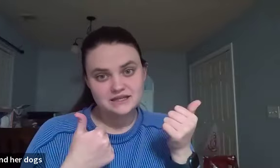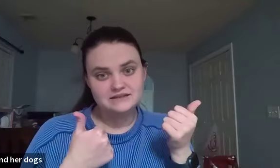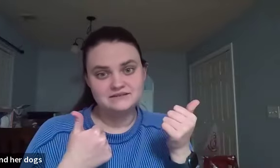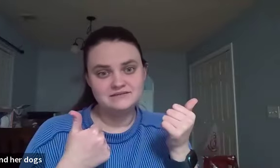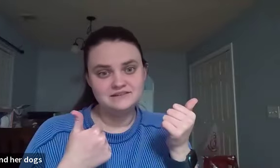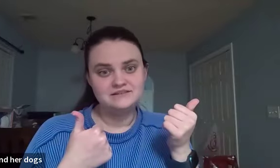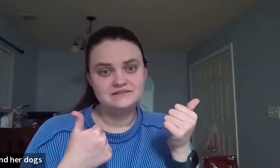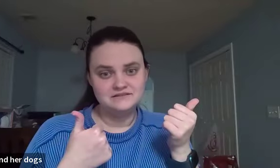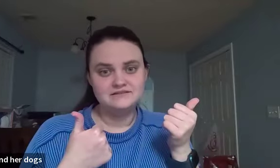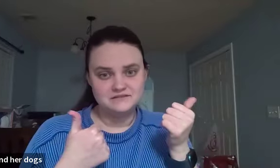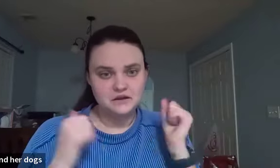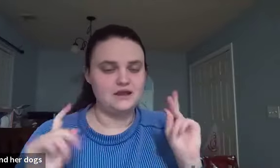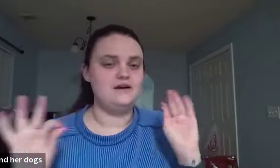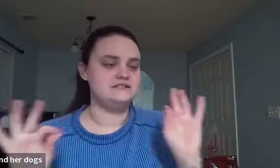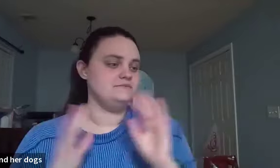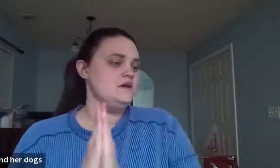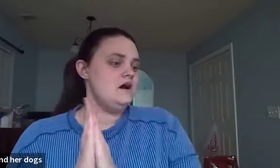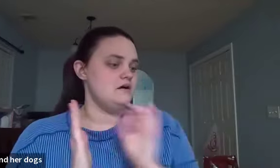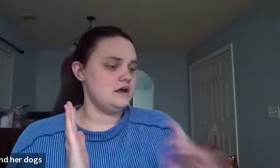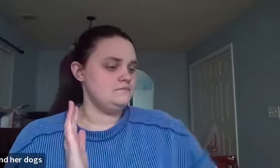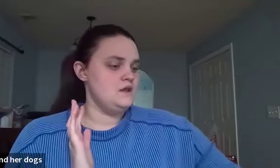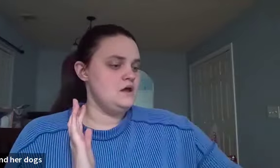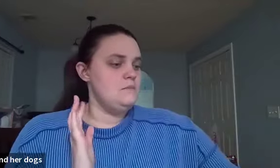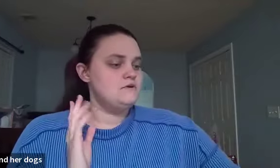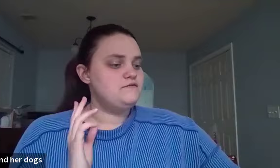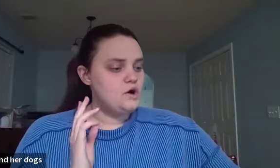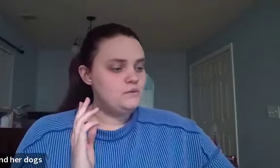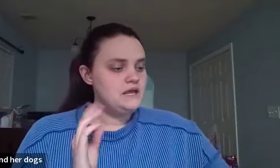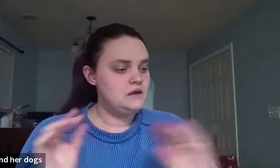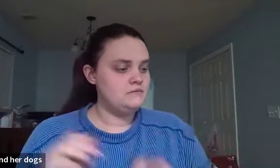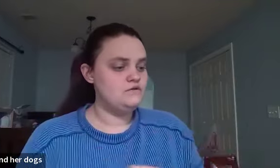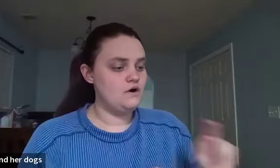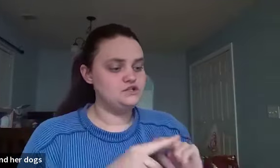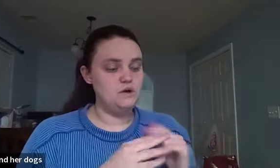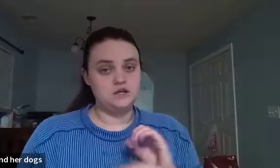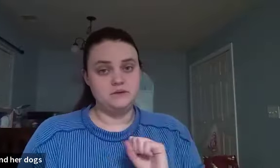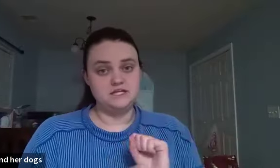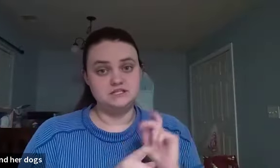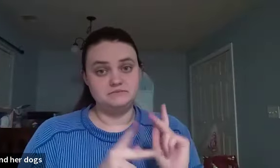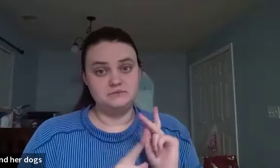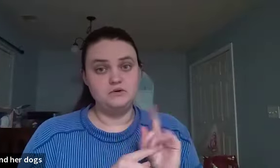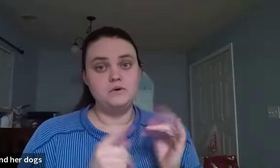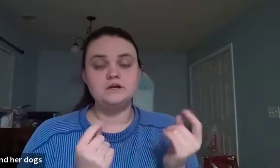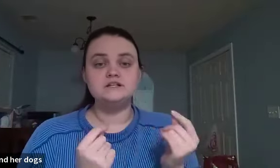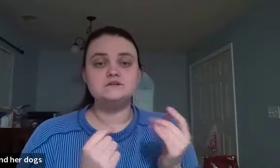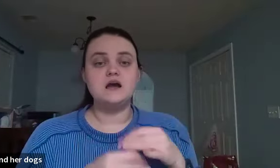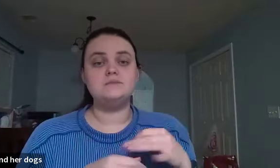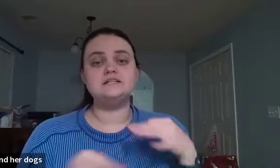good? Okay, awesome. Okay, before we move on to occupations and people, what we're going to do is I'm going to